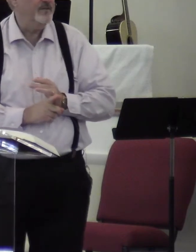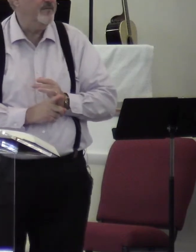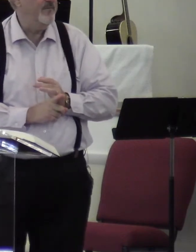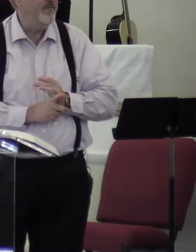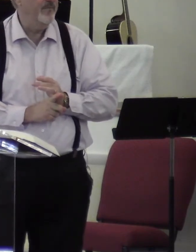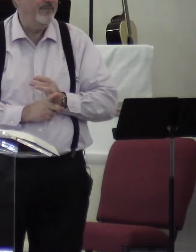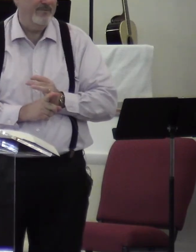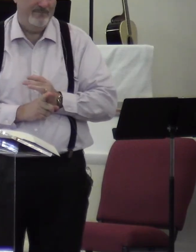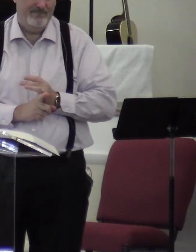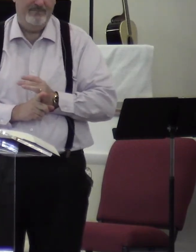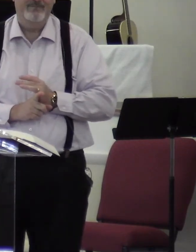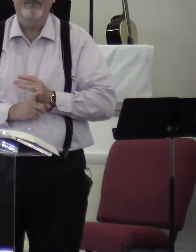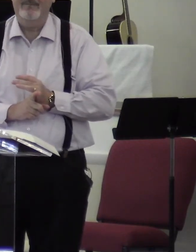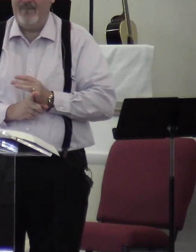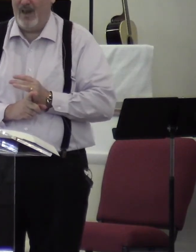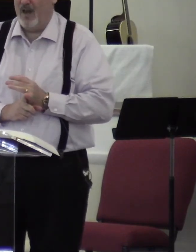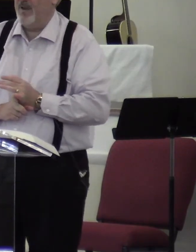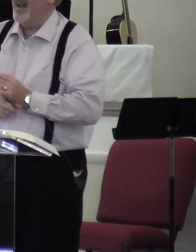another.